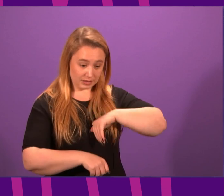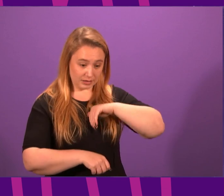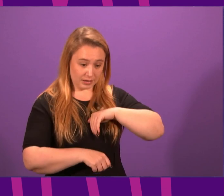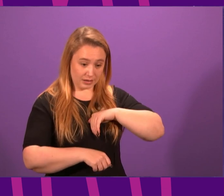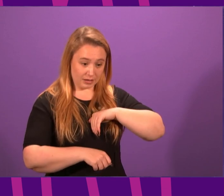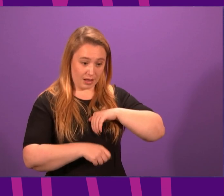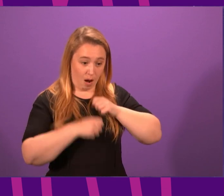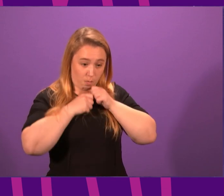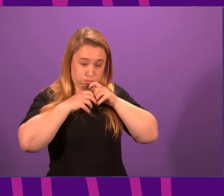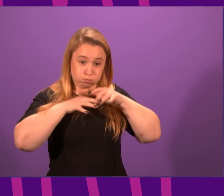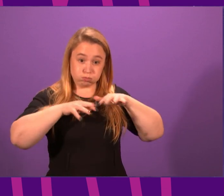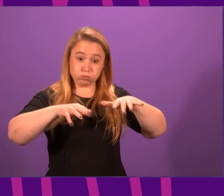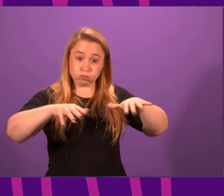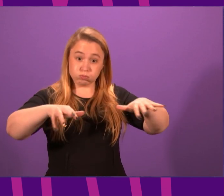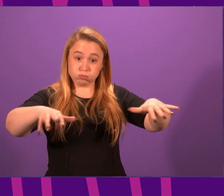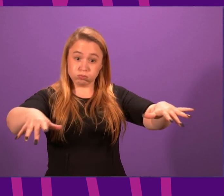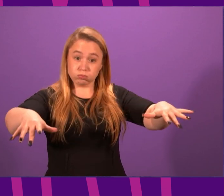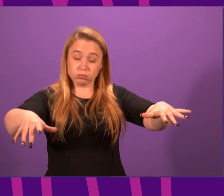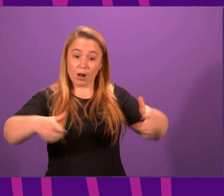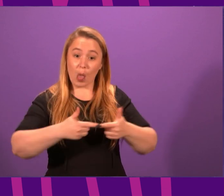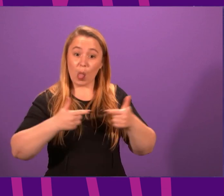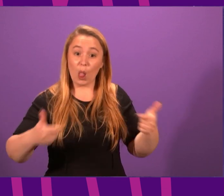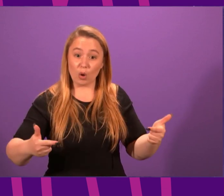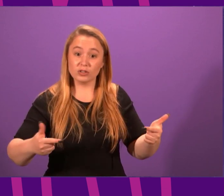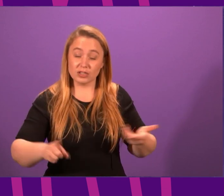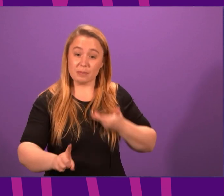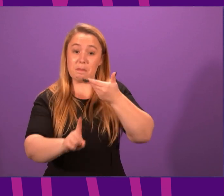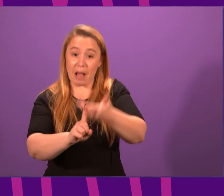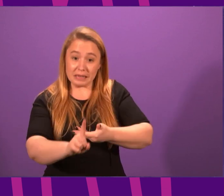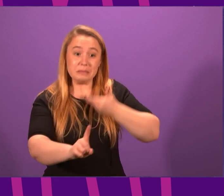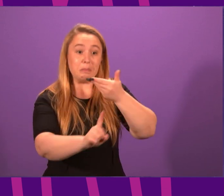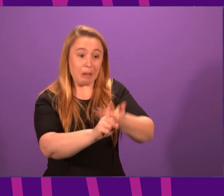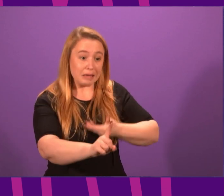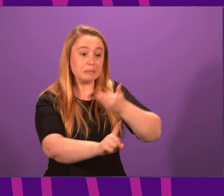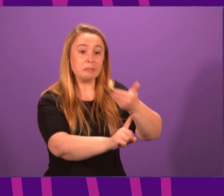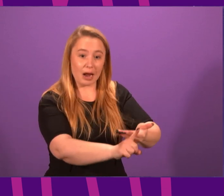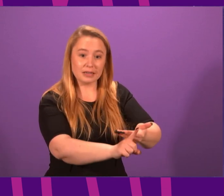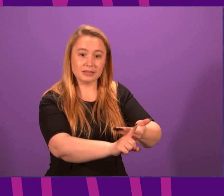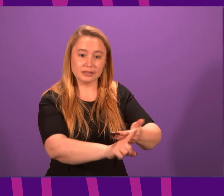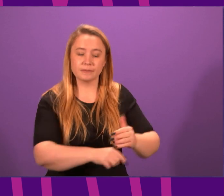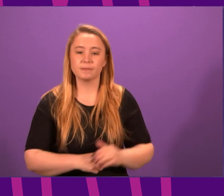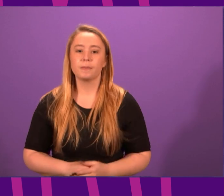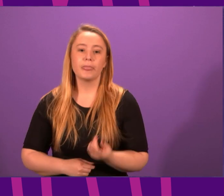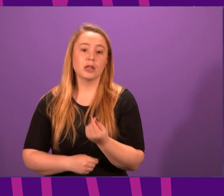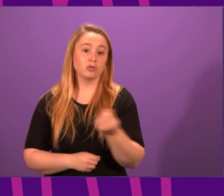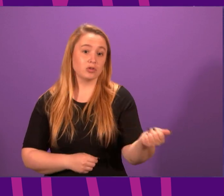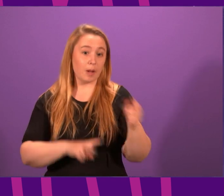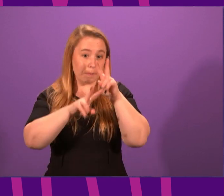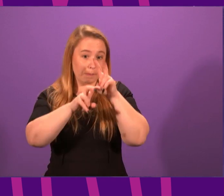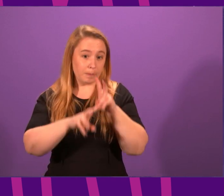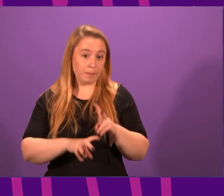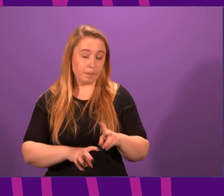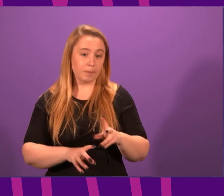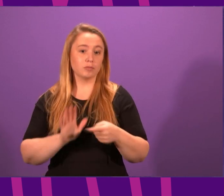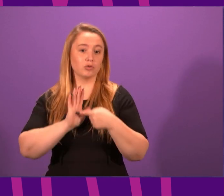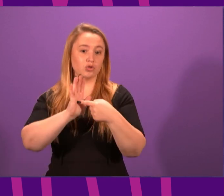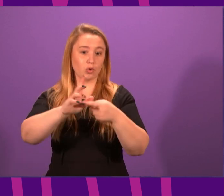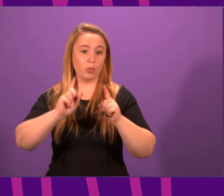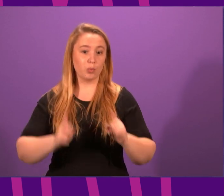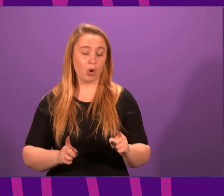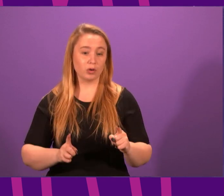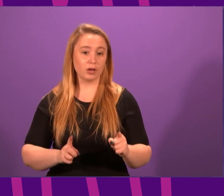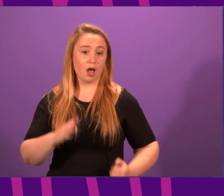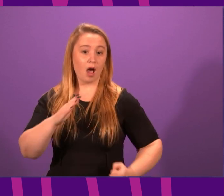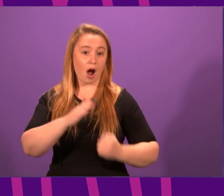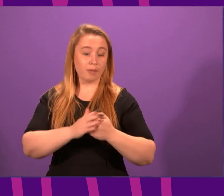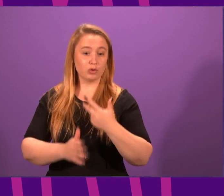very large percentage of those people who get it from someone else. And some studies showing up to 80% of